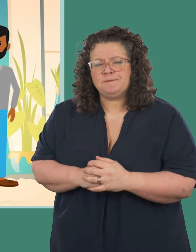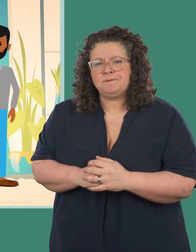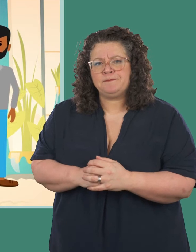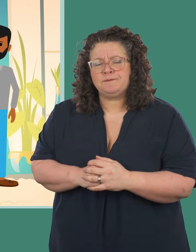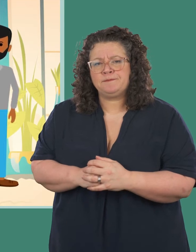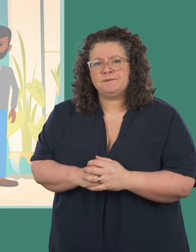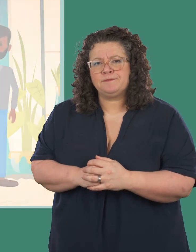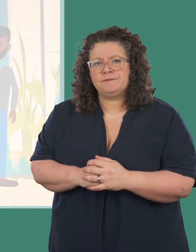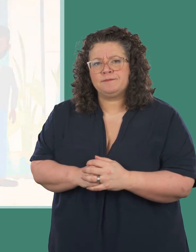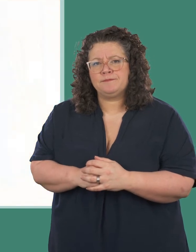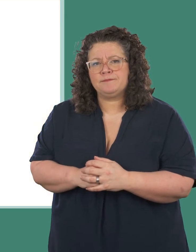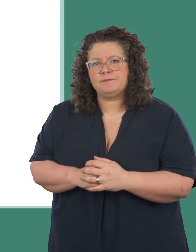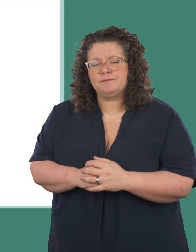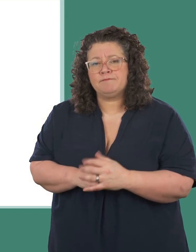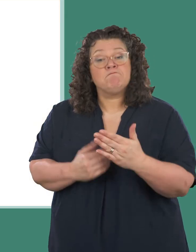NHS.